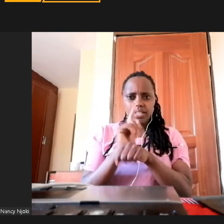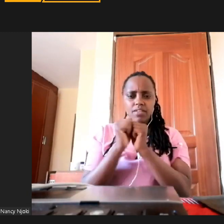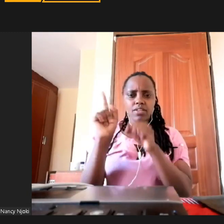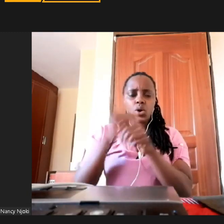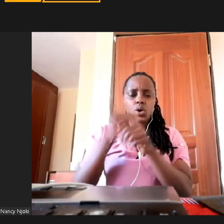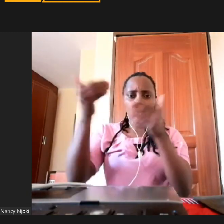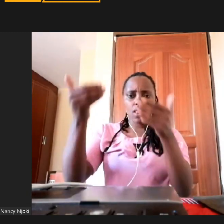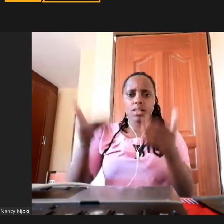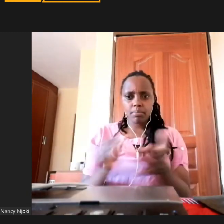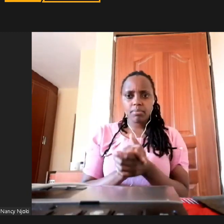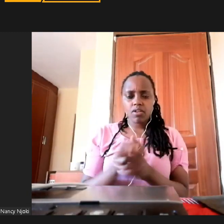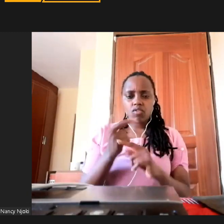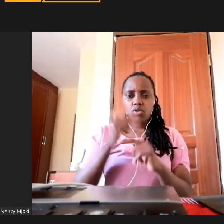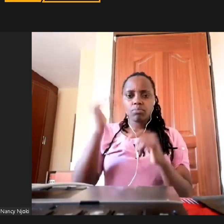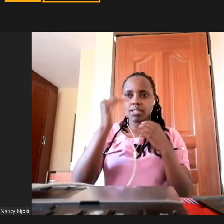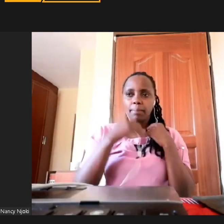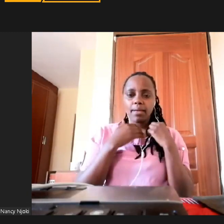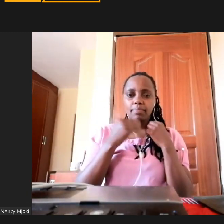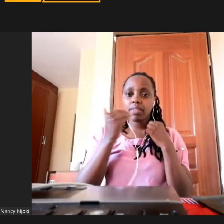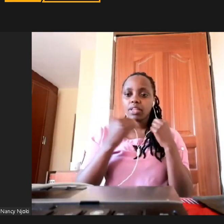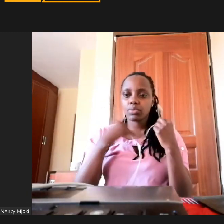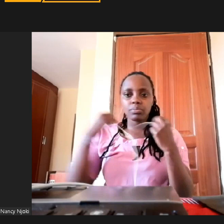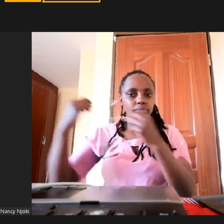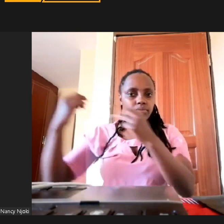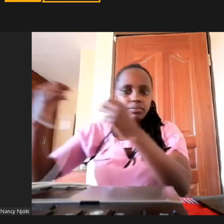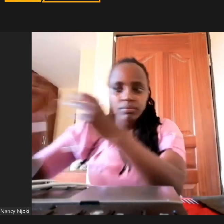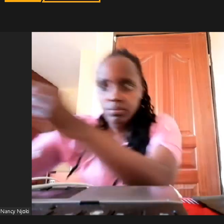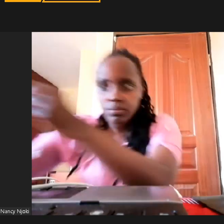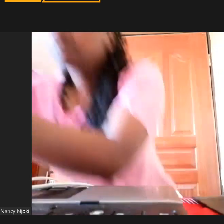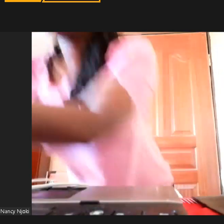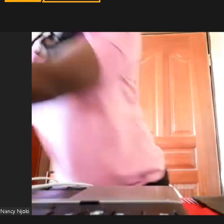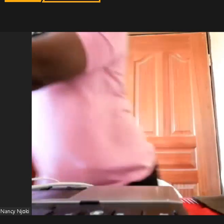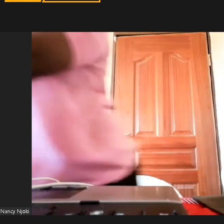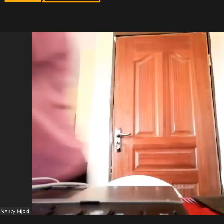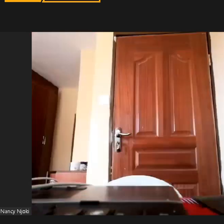welcome, Judith Mlenga from Zambia. Thank you.